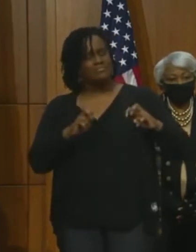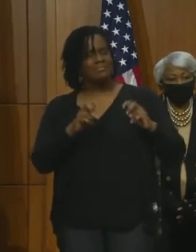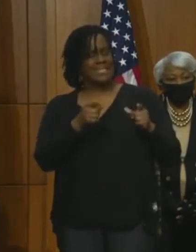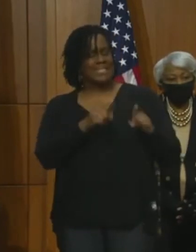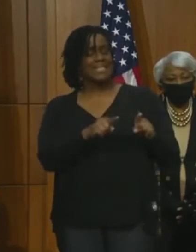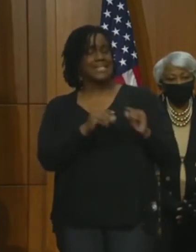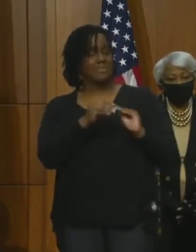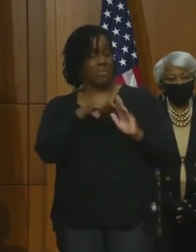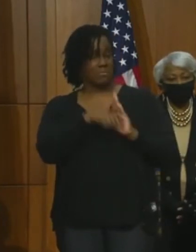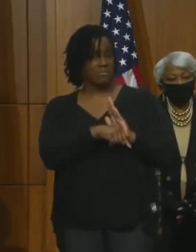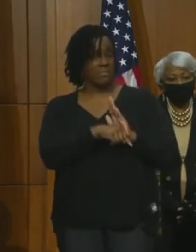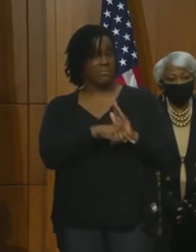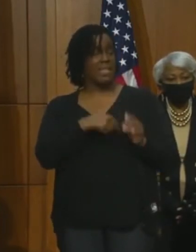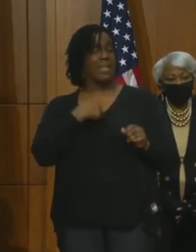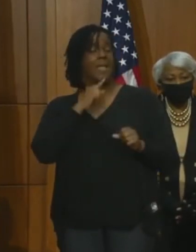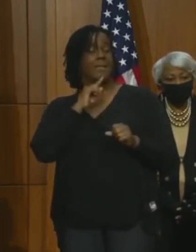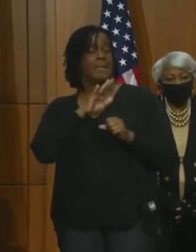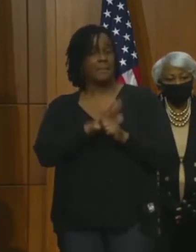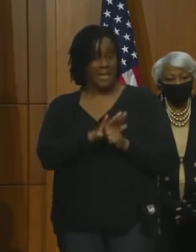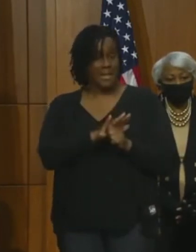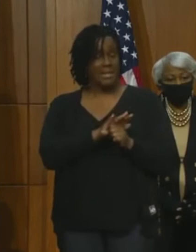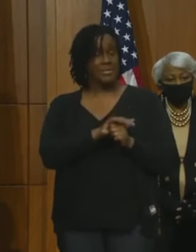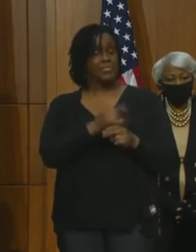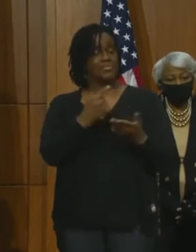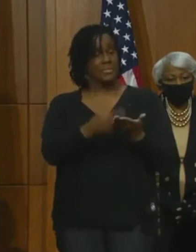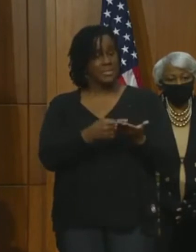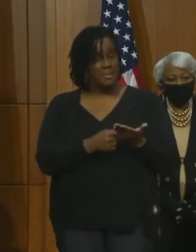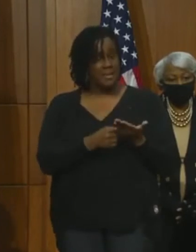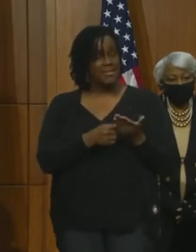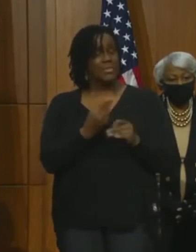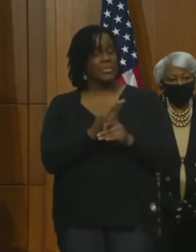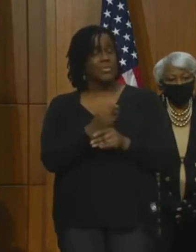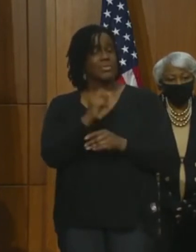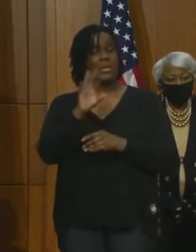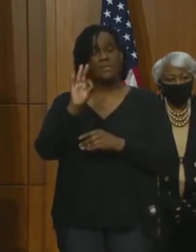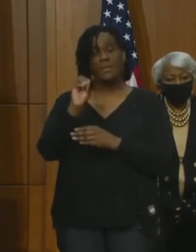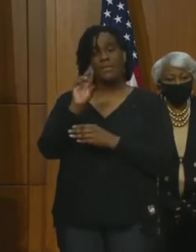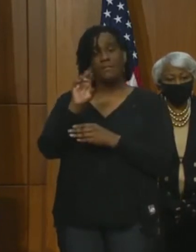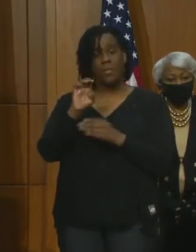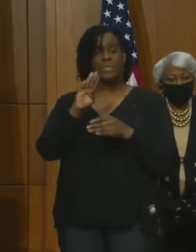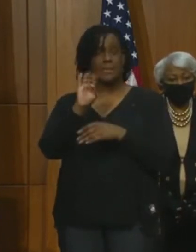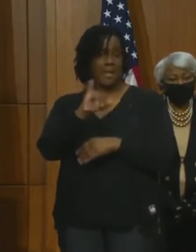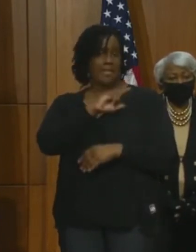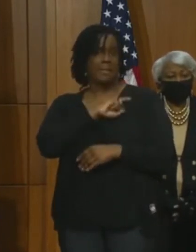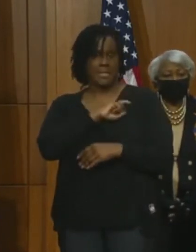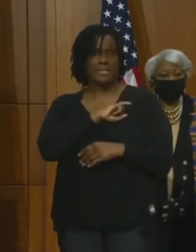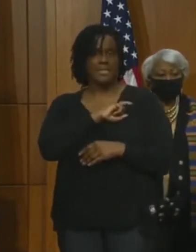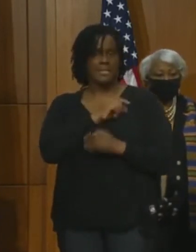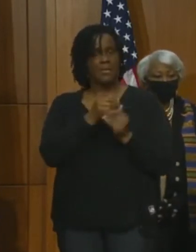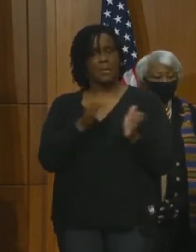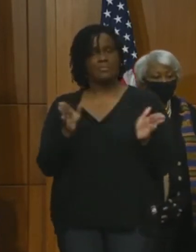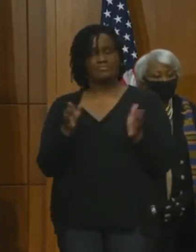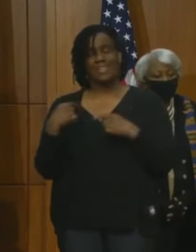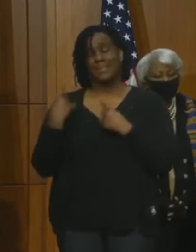to addressing use of force protocols across the board. These have been a tumultuous few weeks in